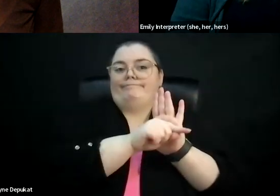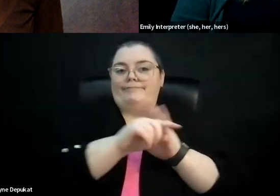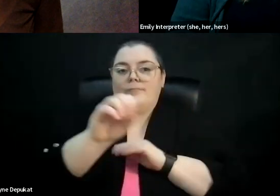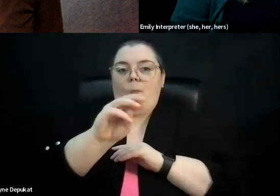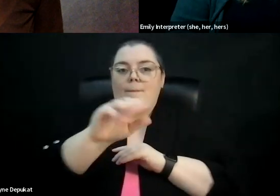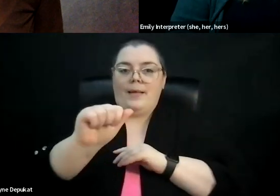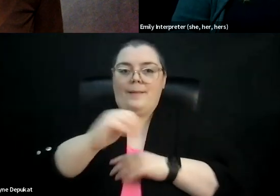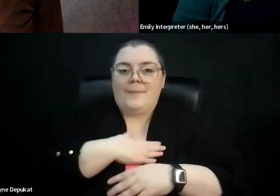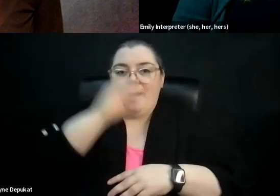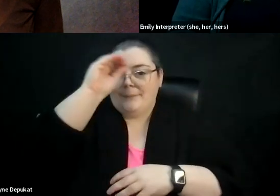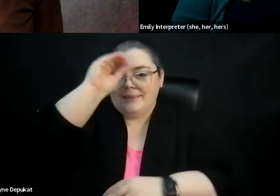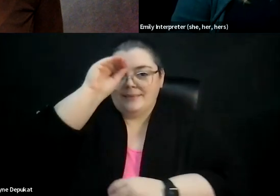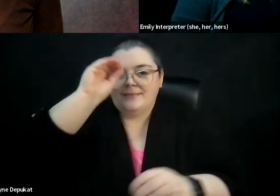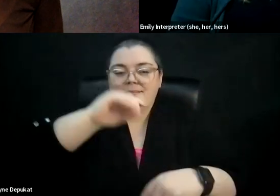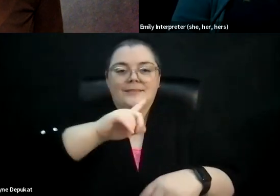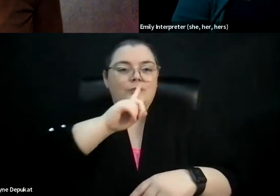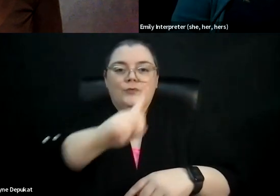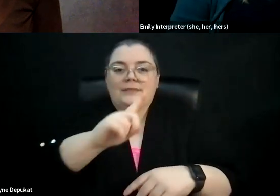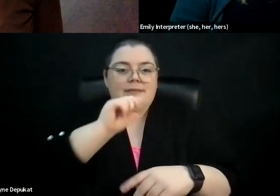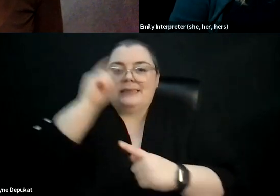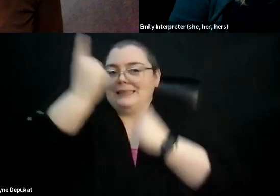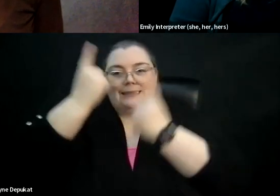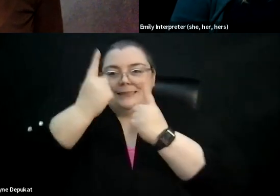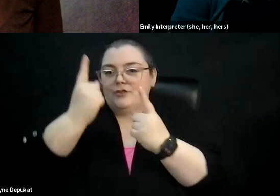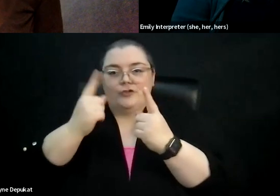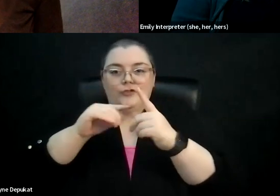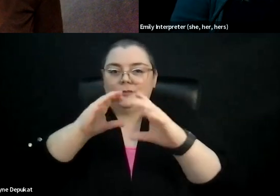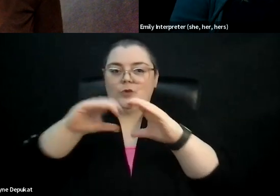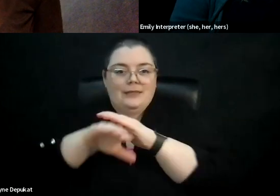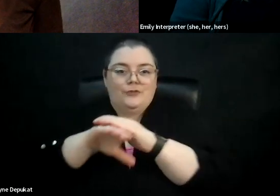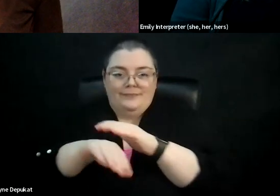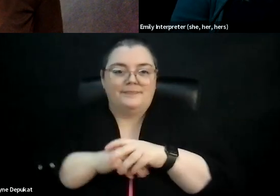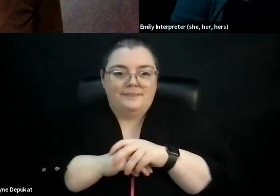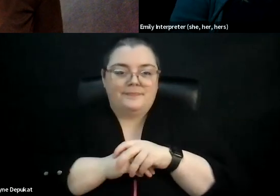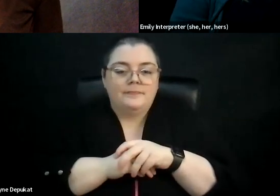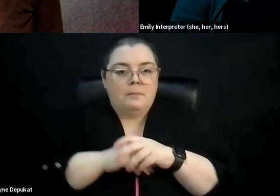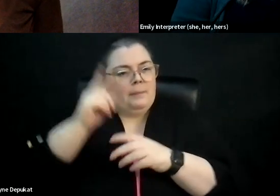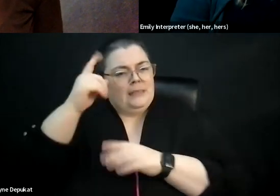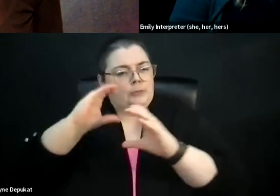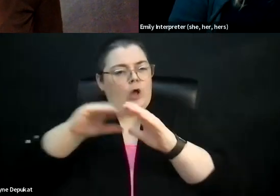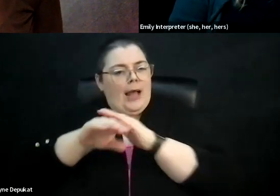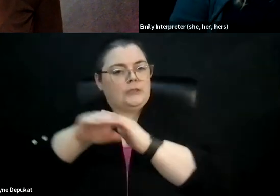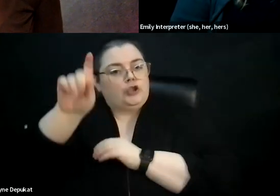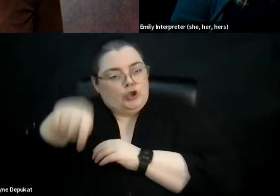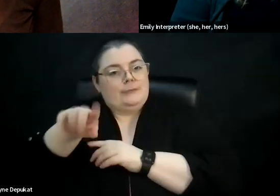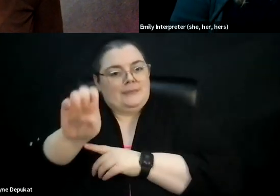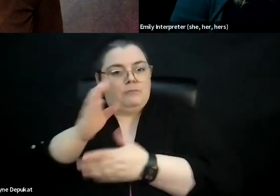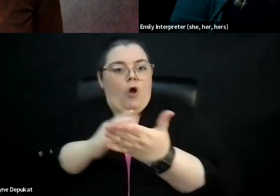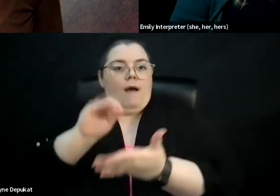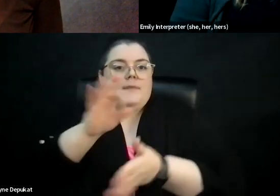So that's kind of one con of the Opens Meeting Act, in my opinion. It doesn't really consider communication access, because communication